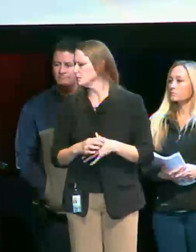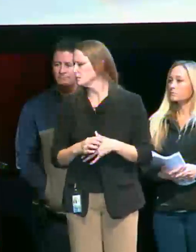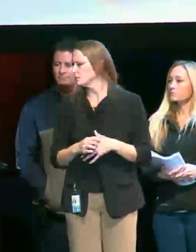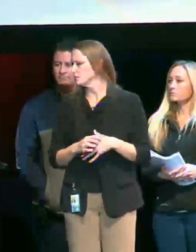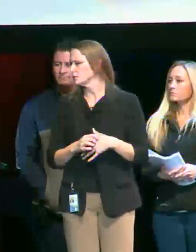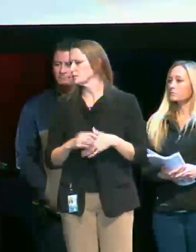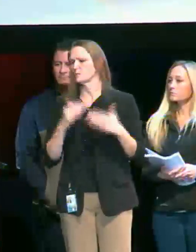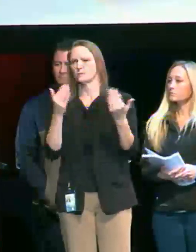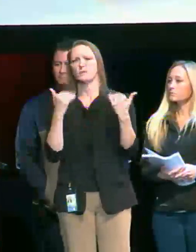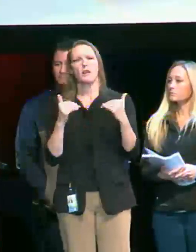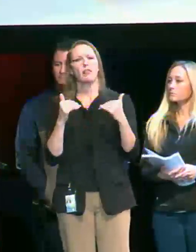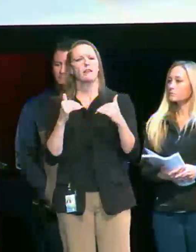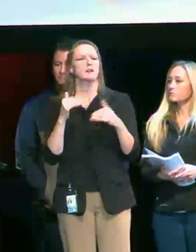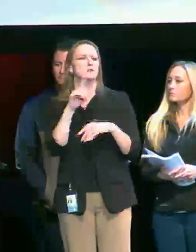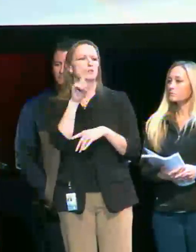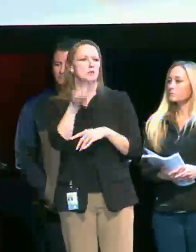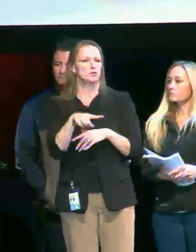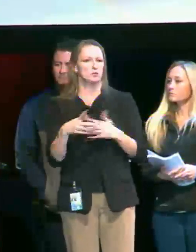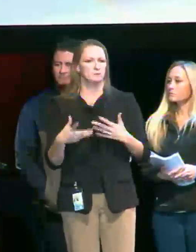Next question.